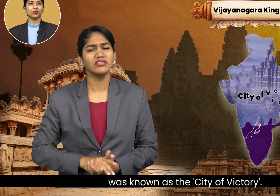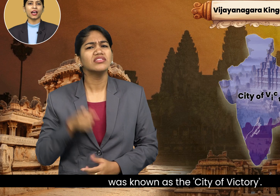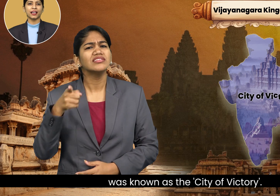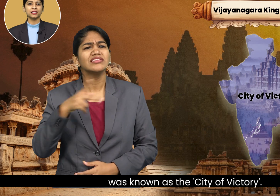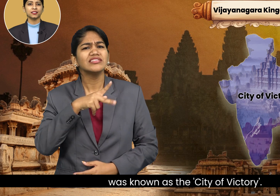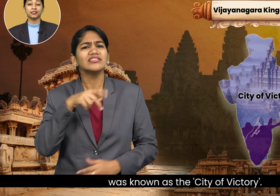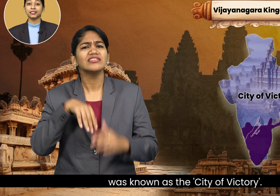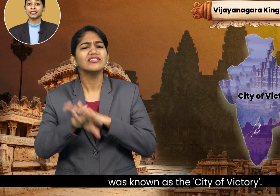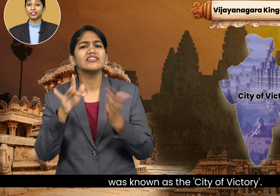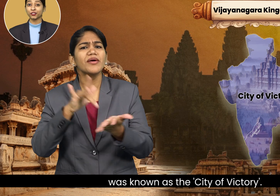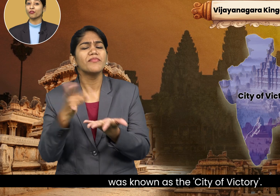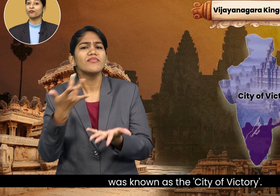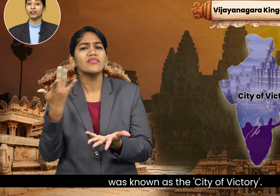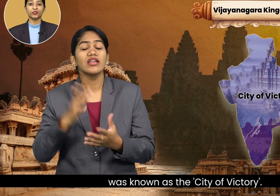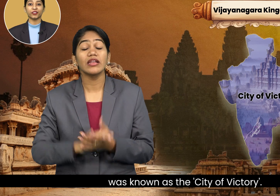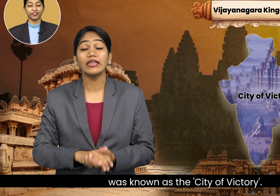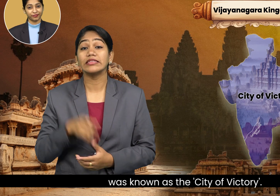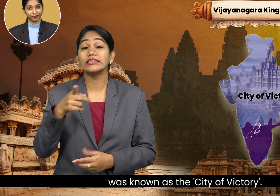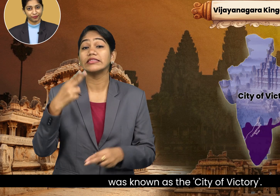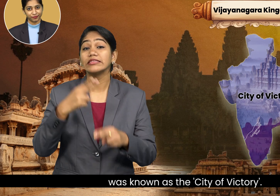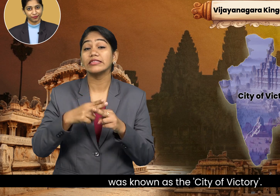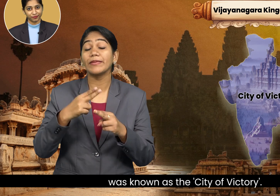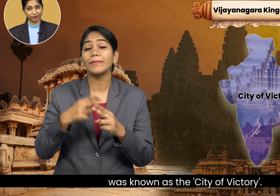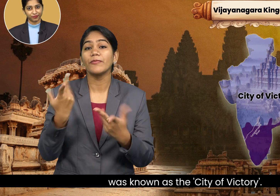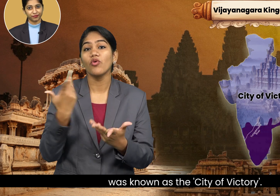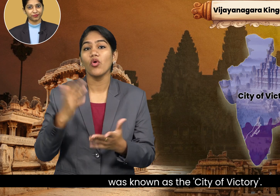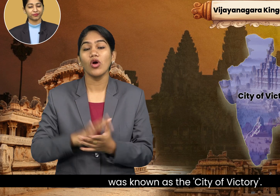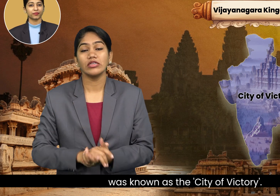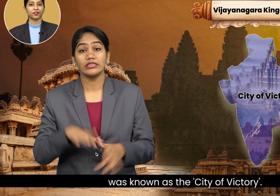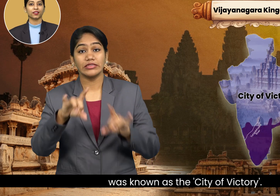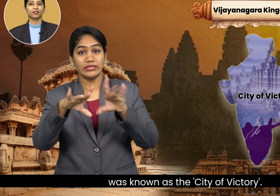was known as the City of Victory.